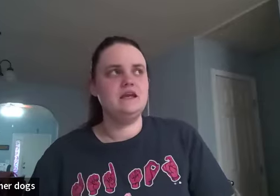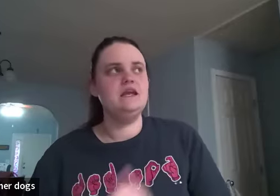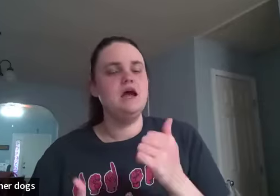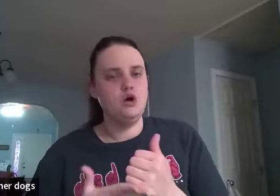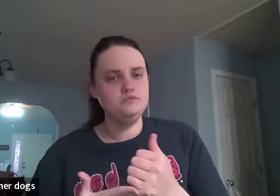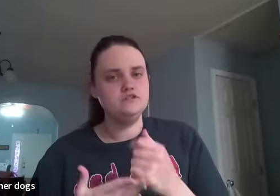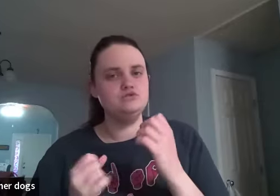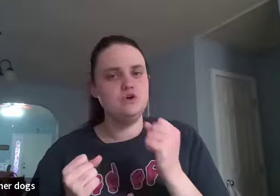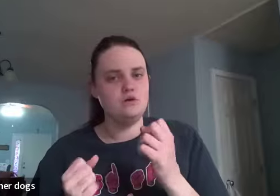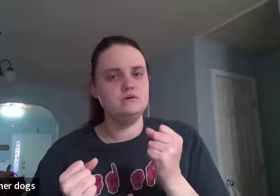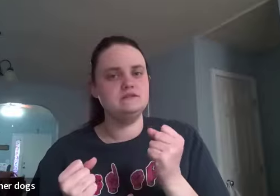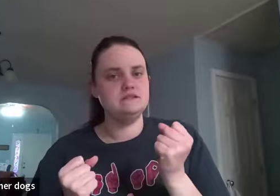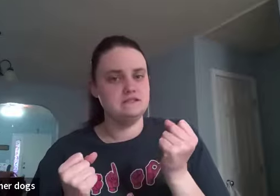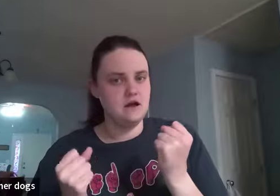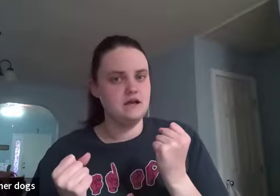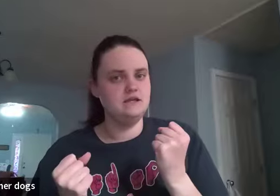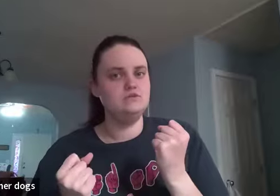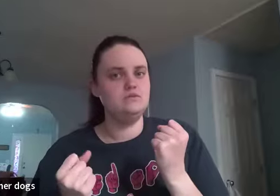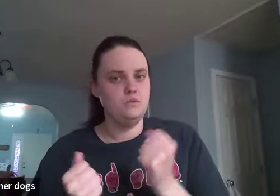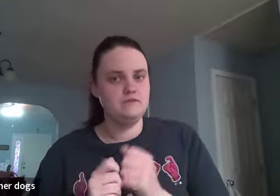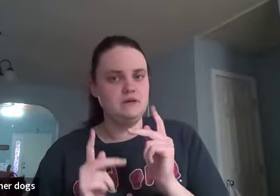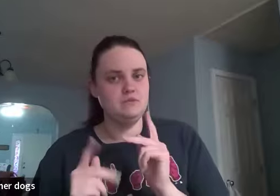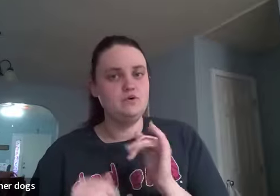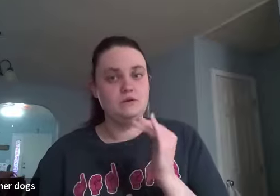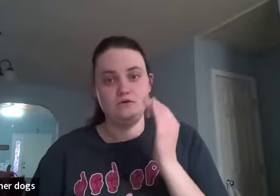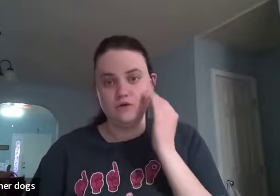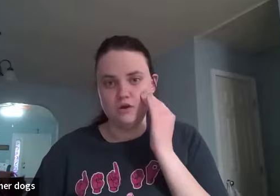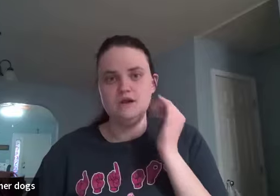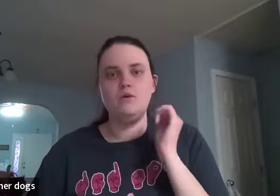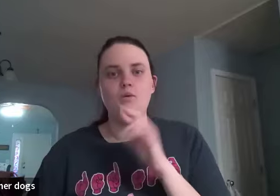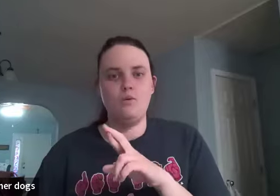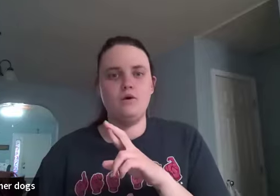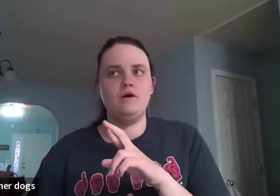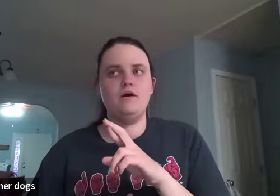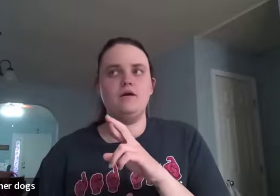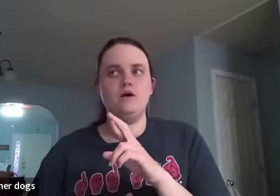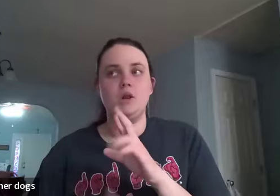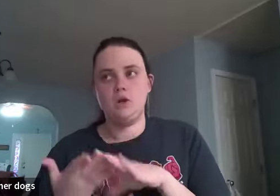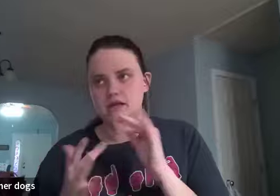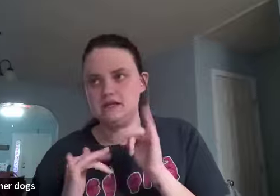it helps to talk to sign with people who either know it or are learning it